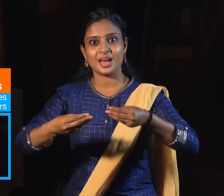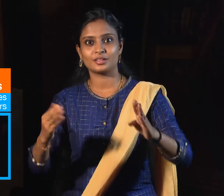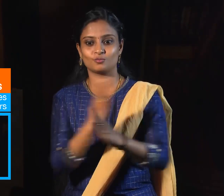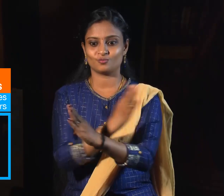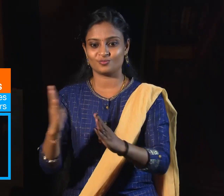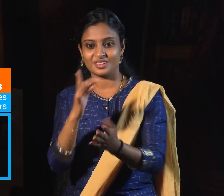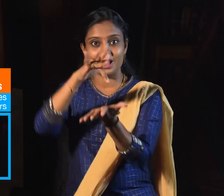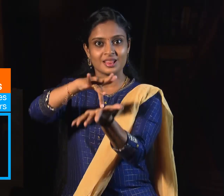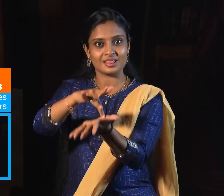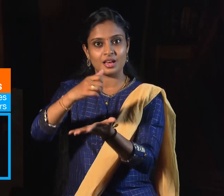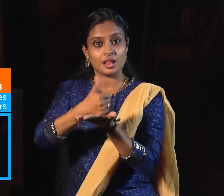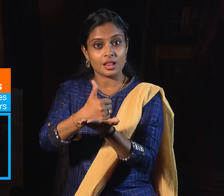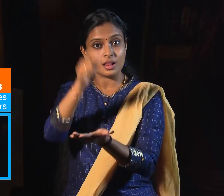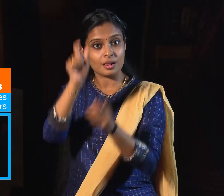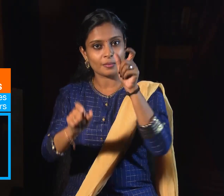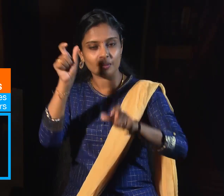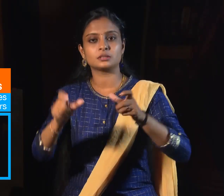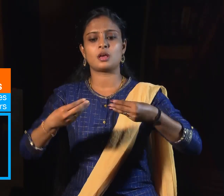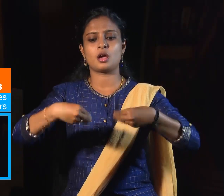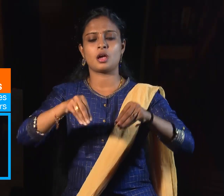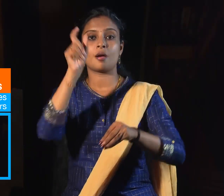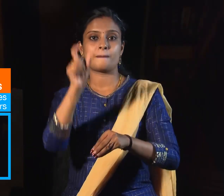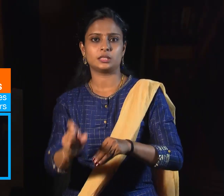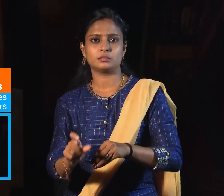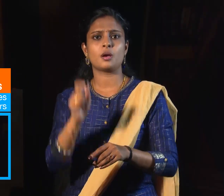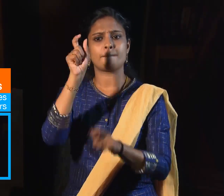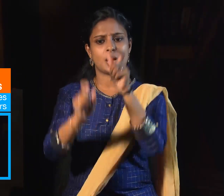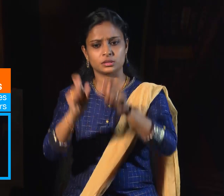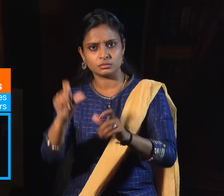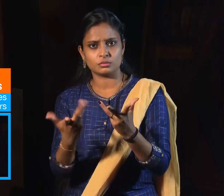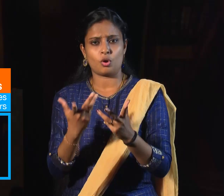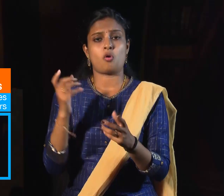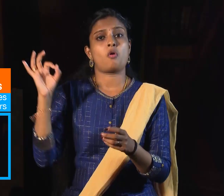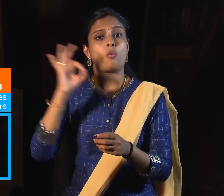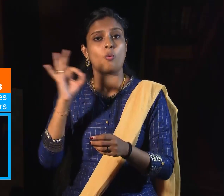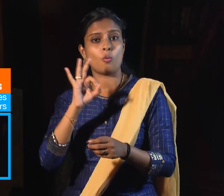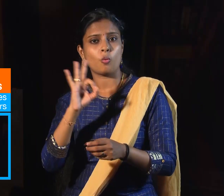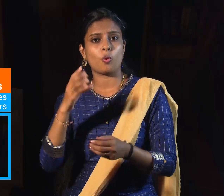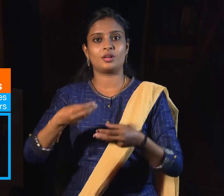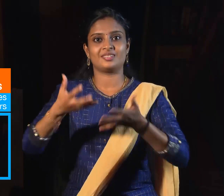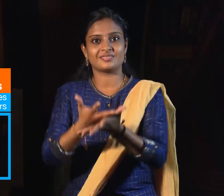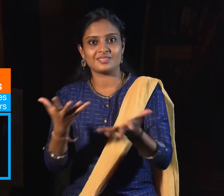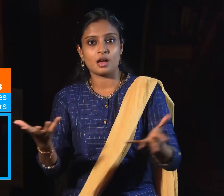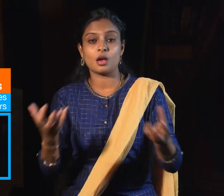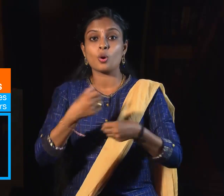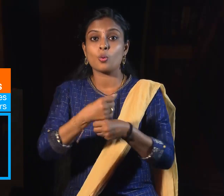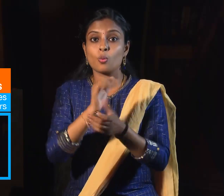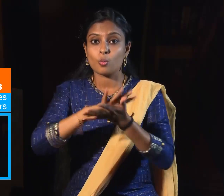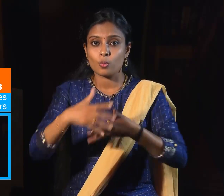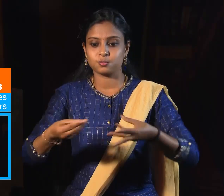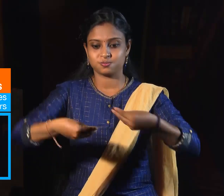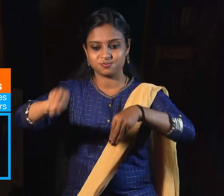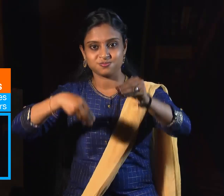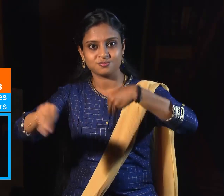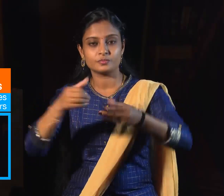suppliers. These are persons and firms that helps in distribution, selling, and providing